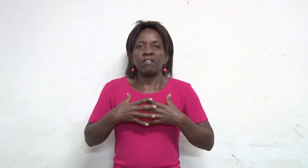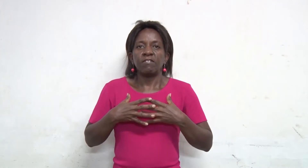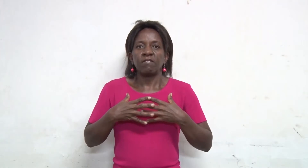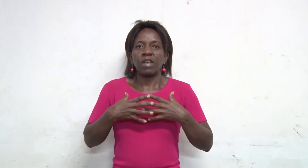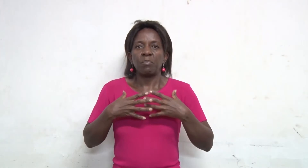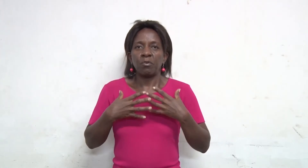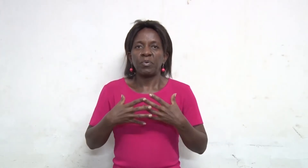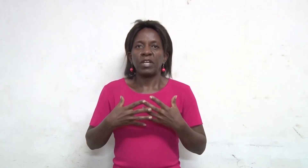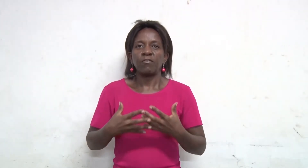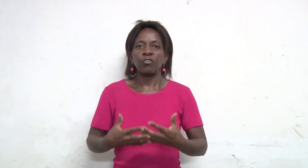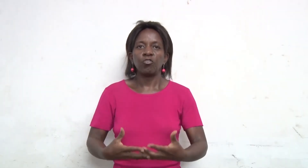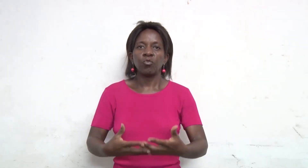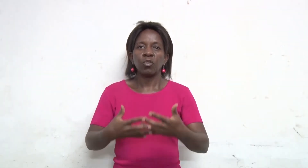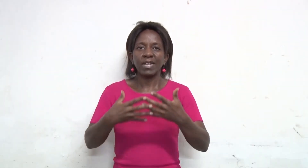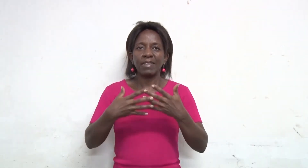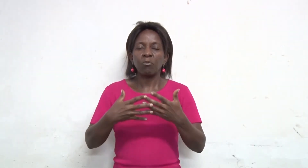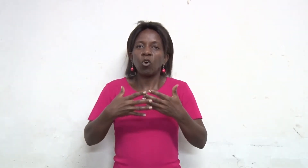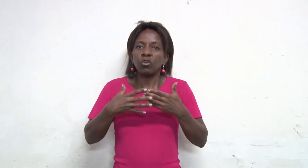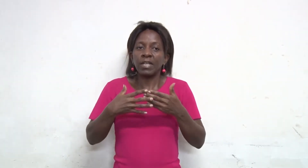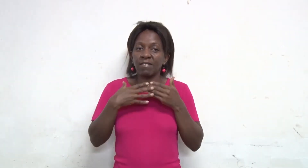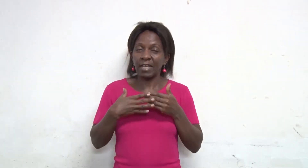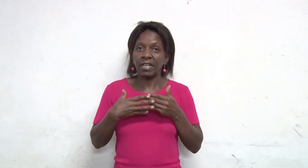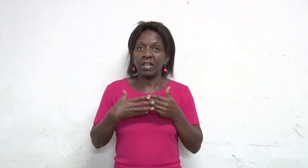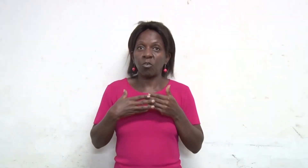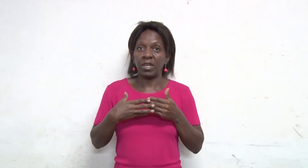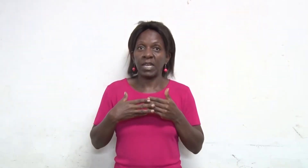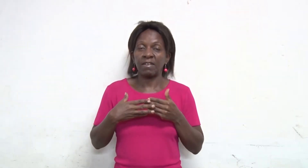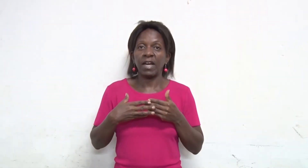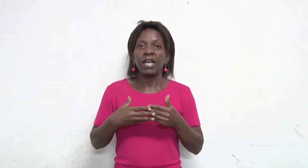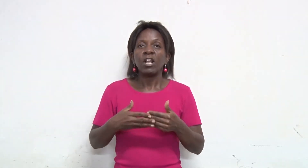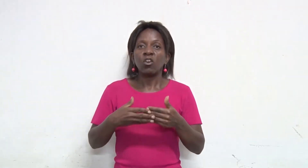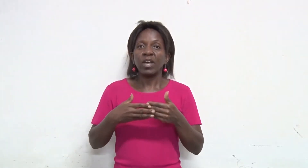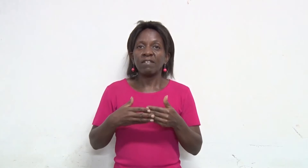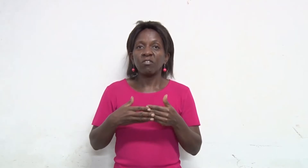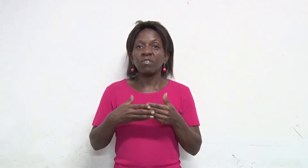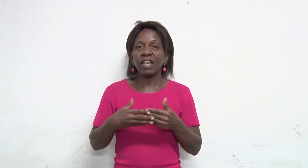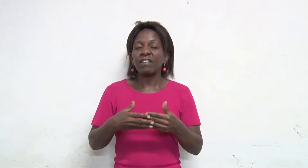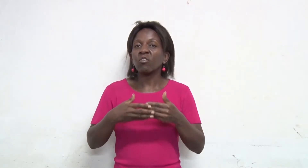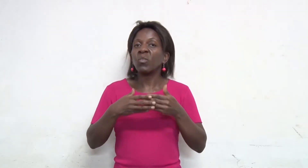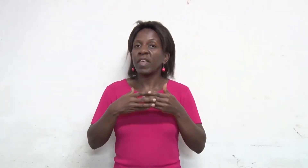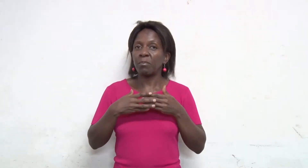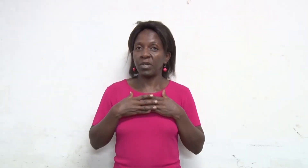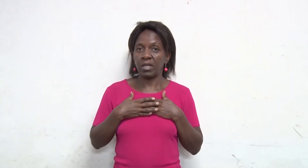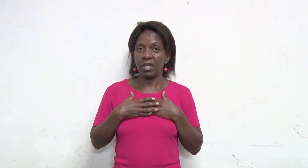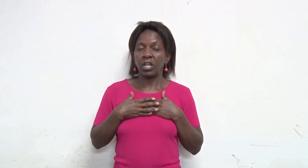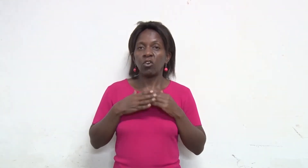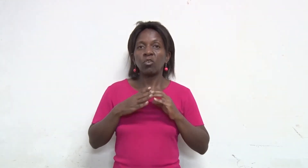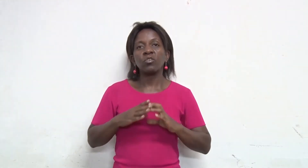it is appropriate for you to locate them on the side. The communicator locates those signs on their body, not on